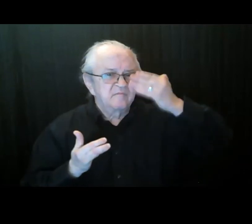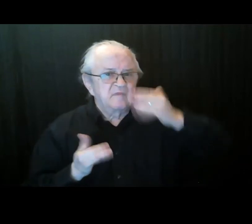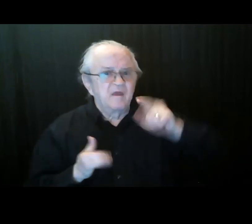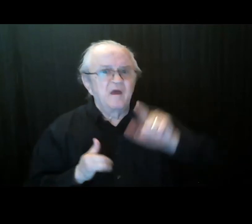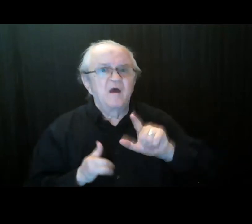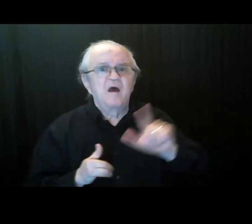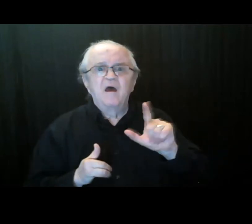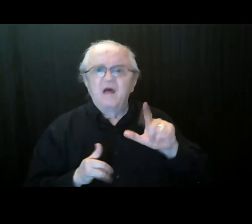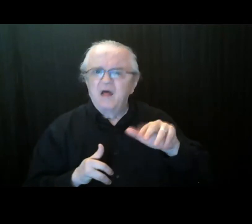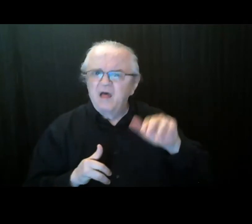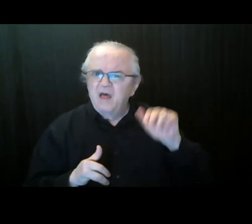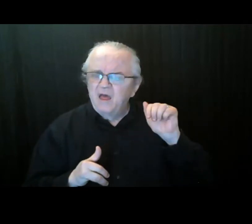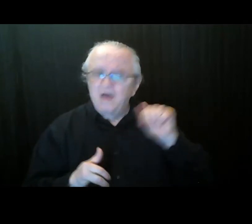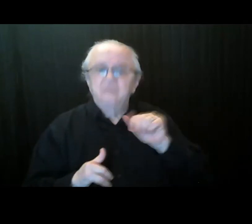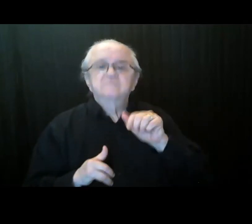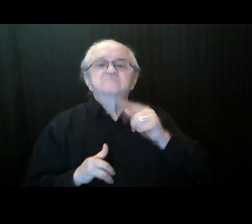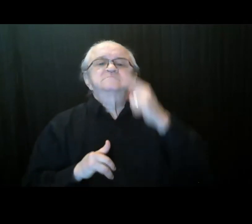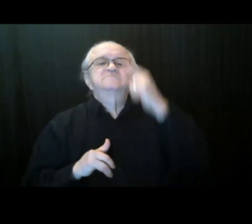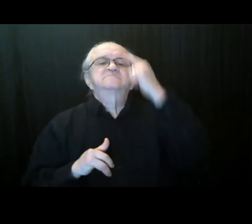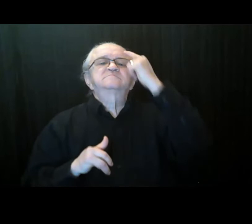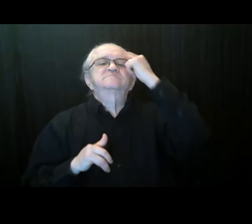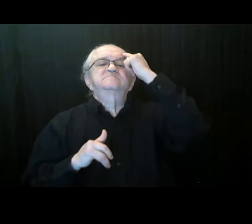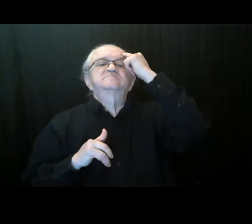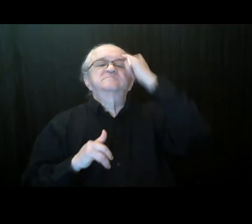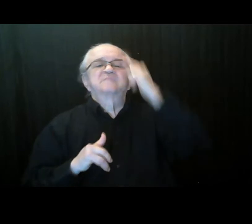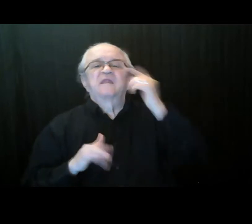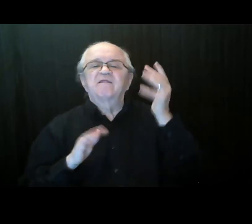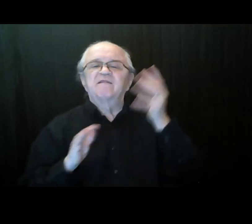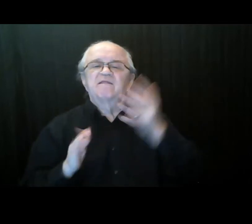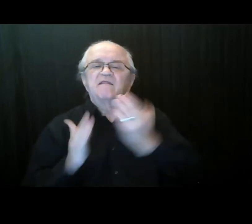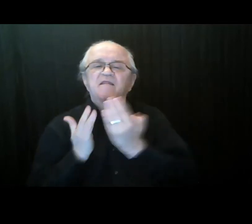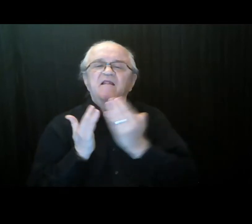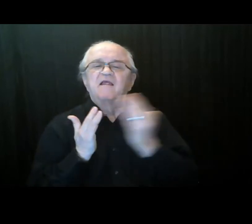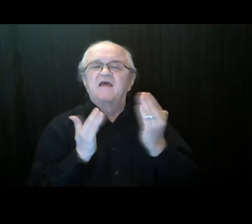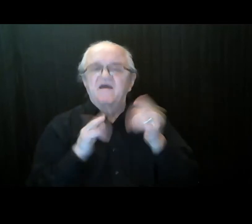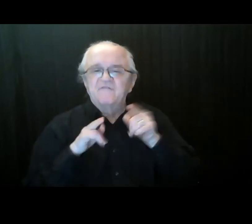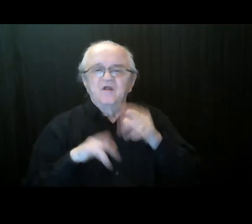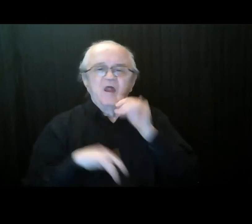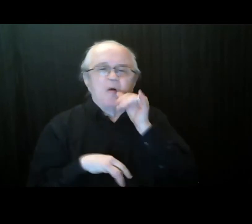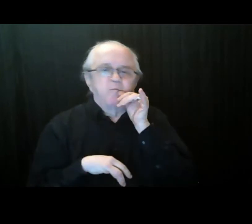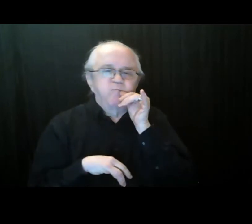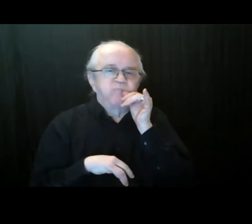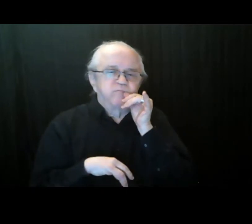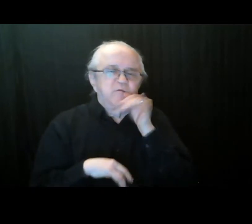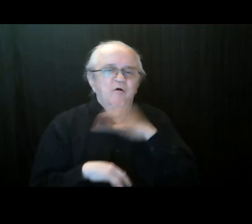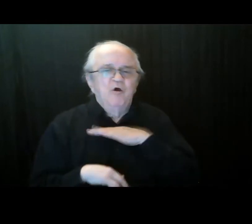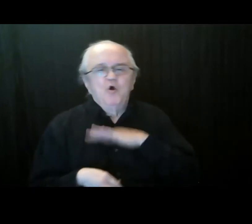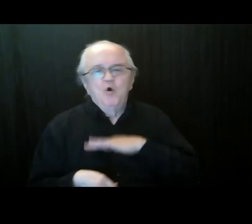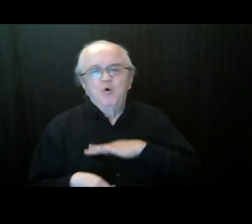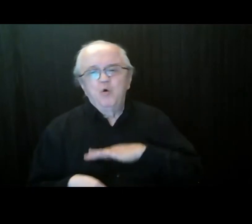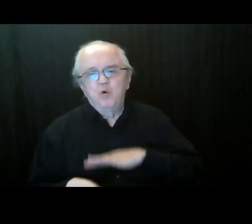then he remembered that he had left the door open so that she could see him. Oh, and he breathed a sigh of